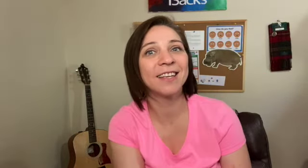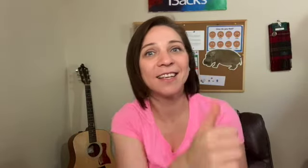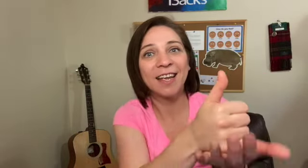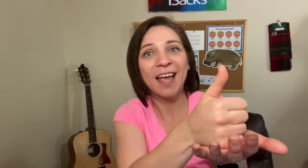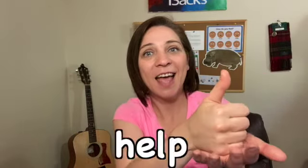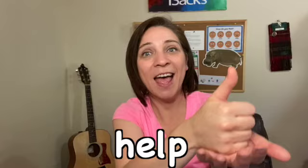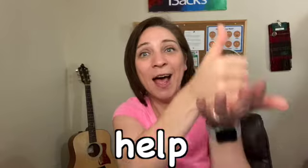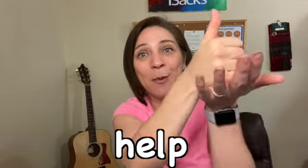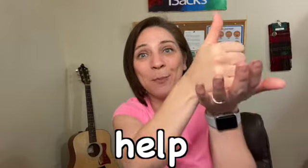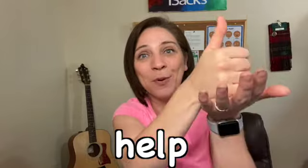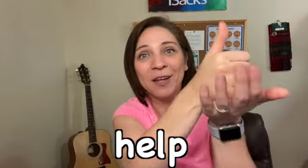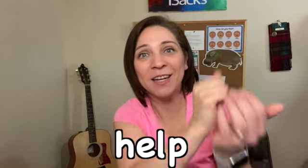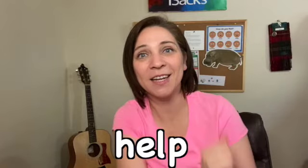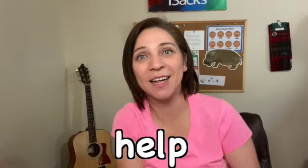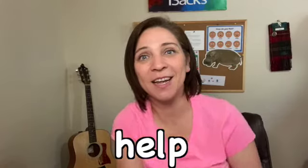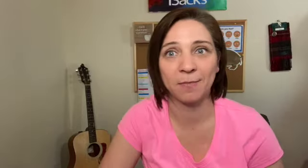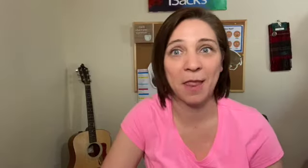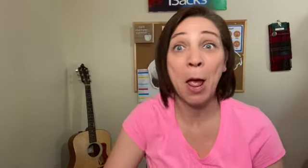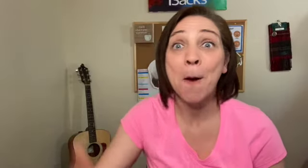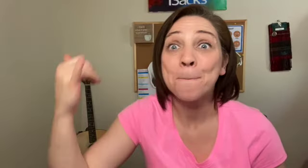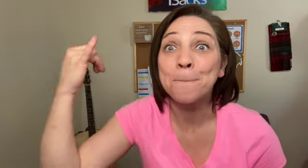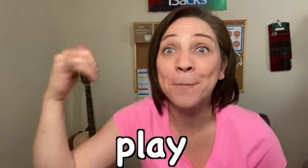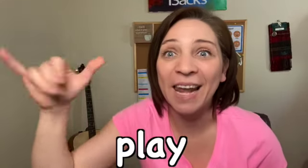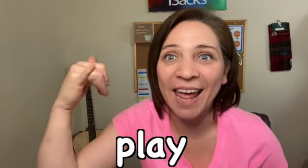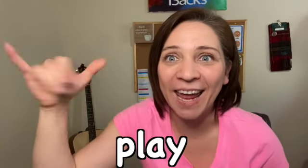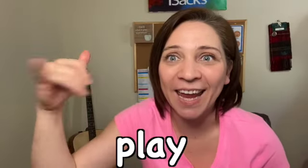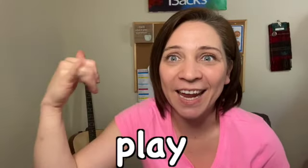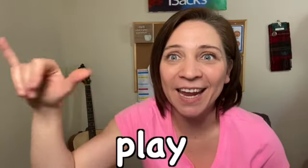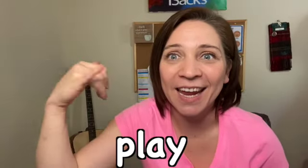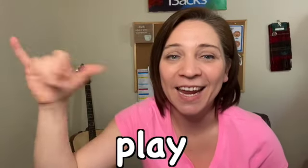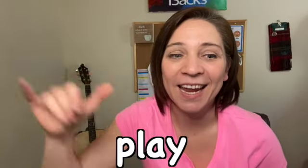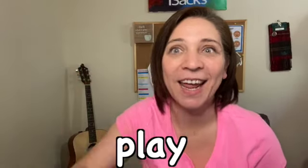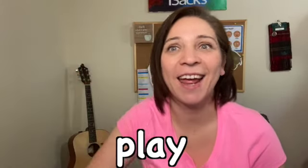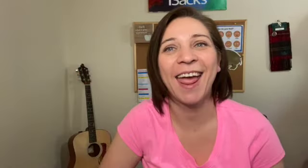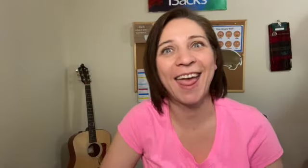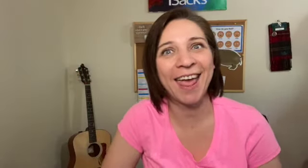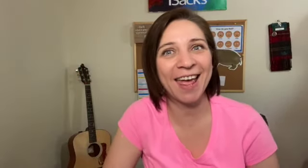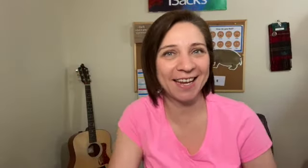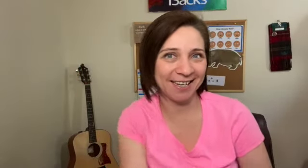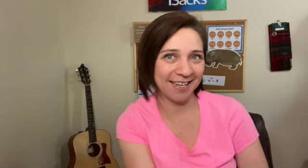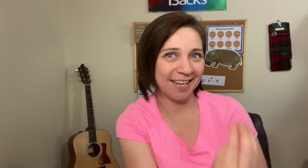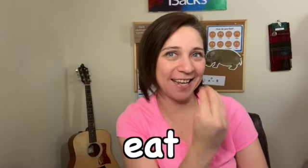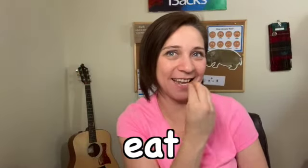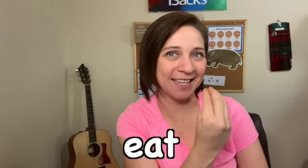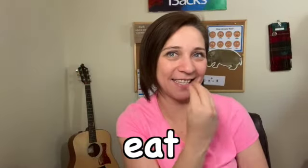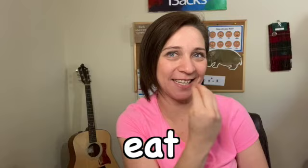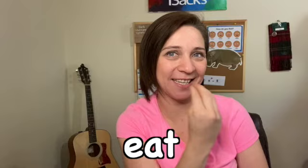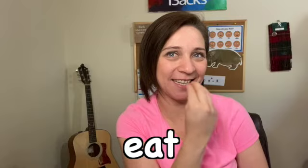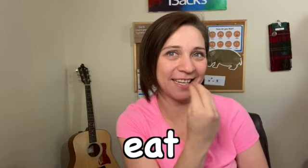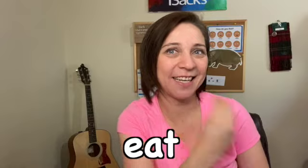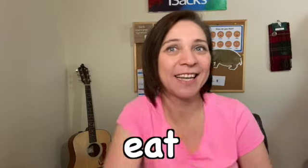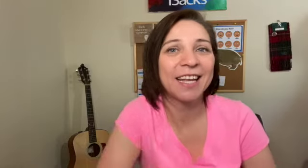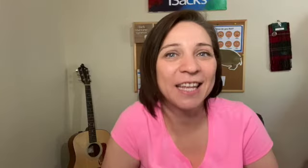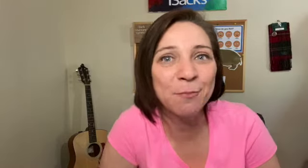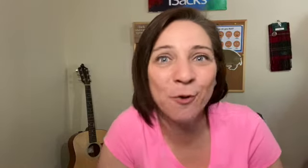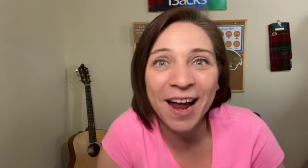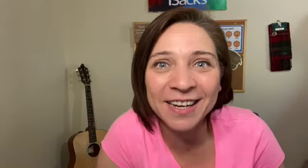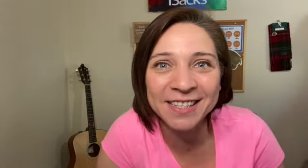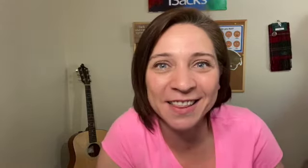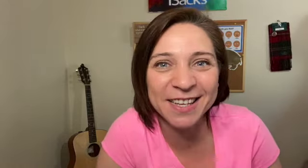help, play, and play. Eat. Keep practicing these